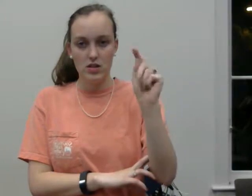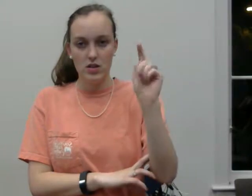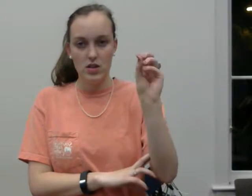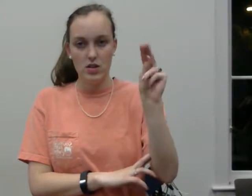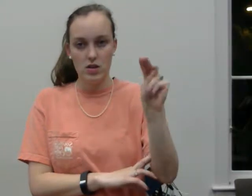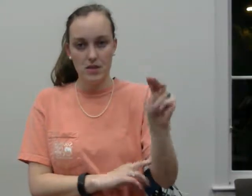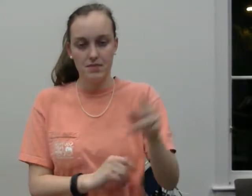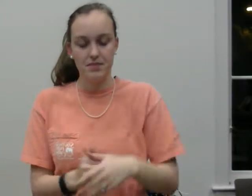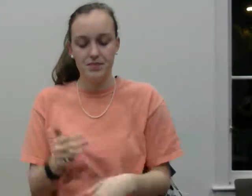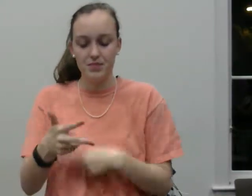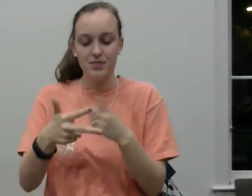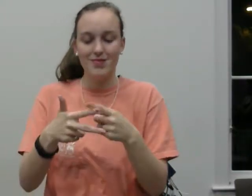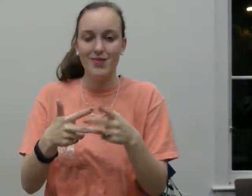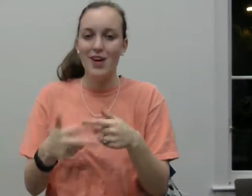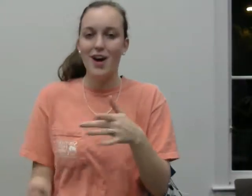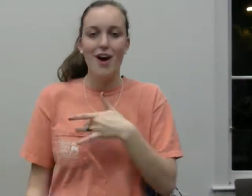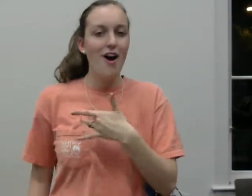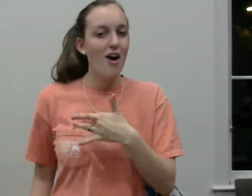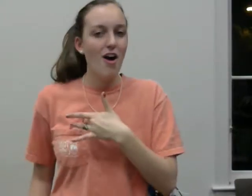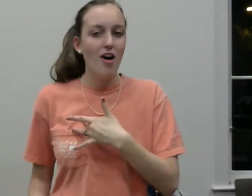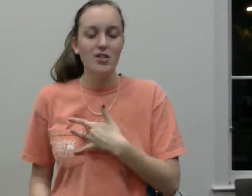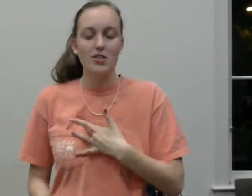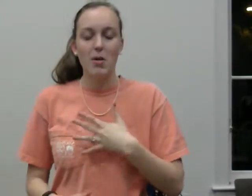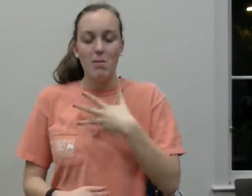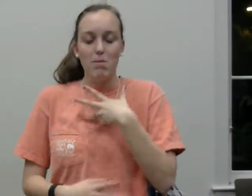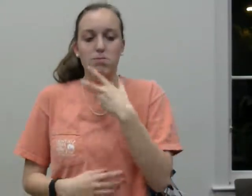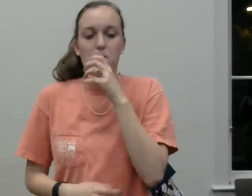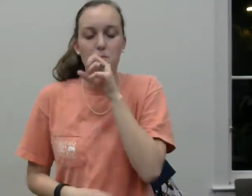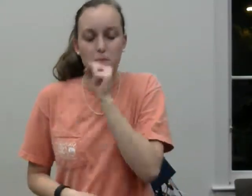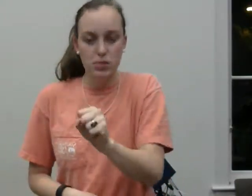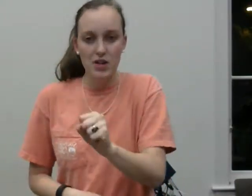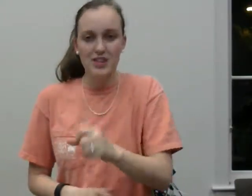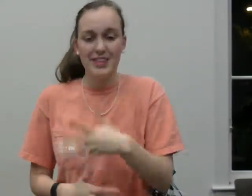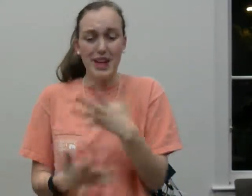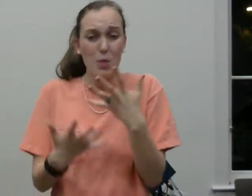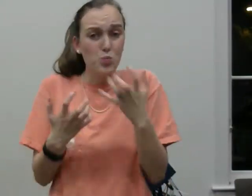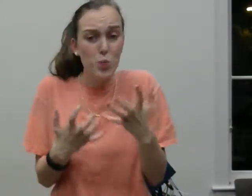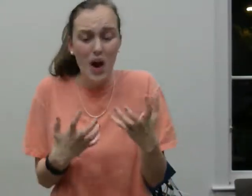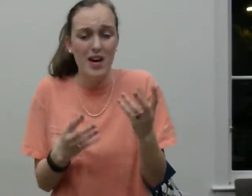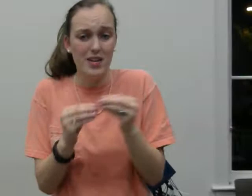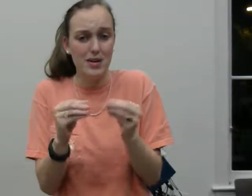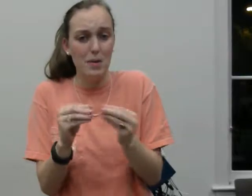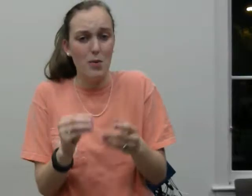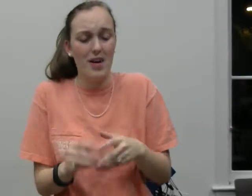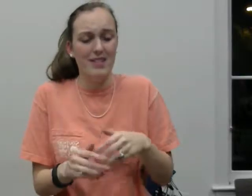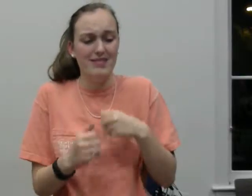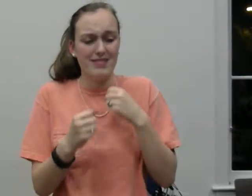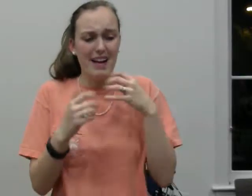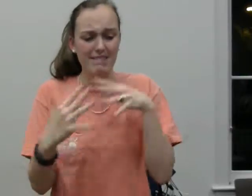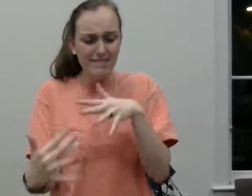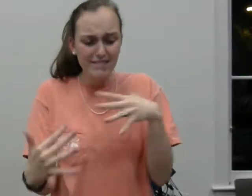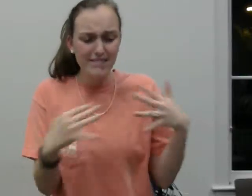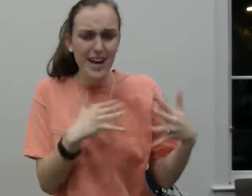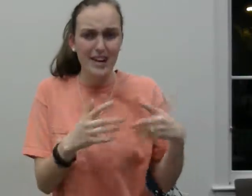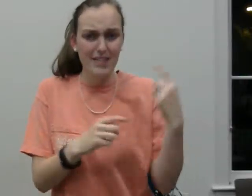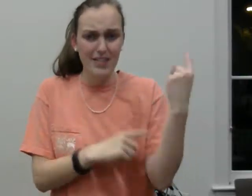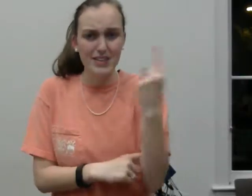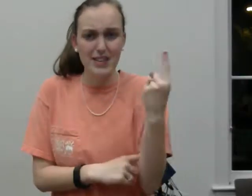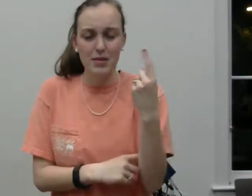course, was their heart, their passion. They simply wanted it more. They were fighting for something. Remember when we played Capture the Flag in class, the